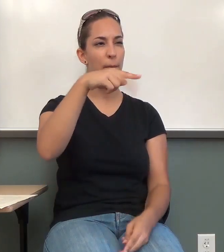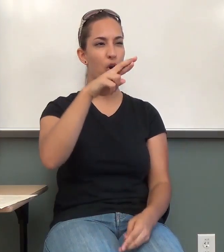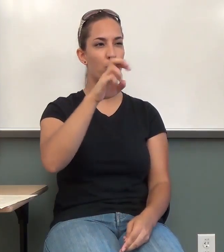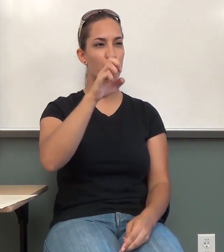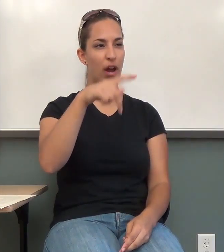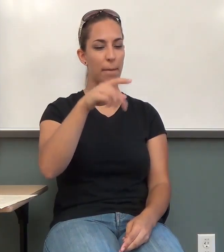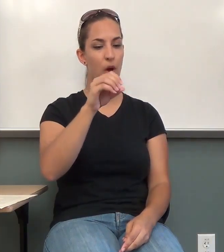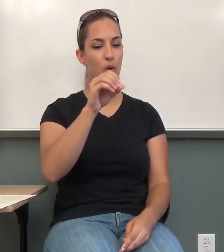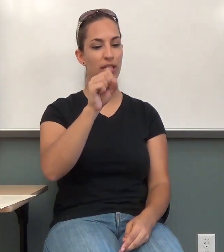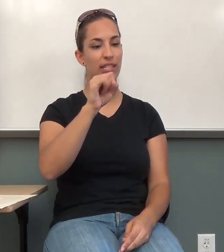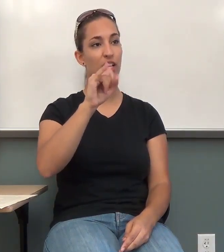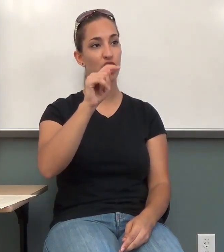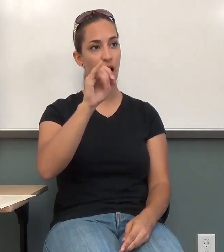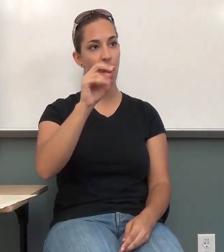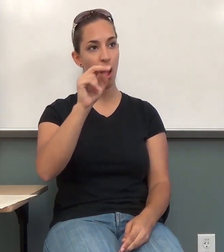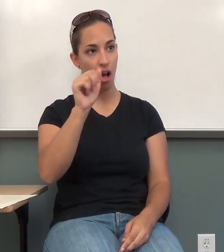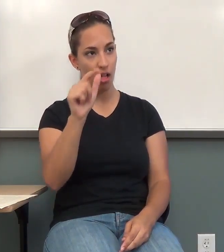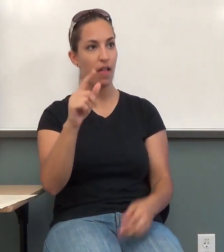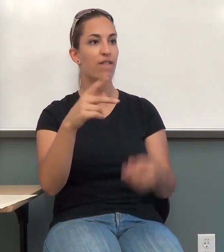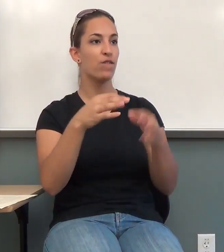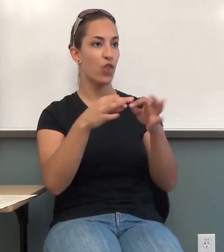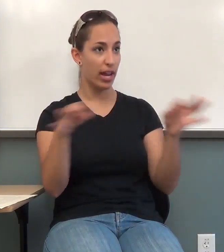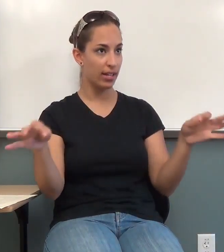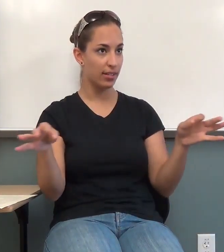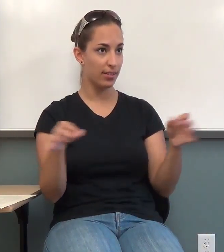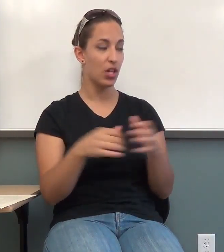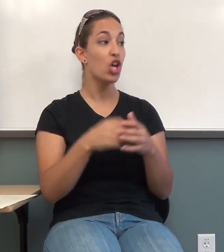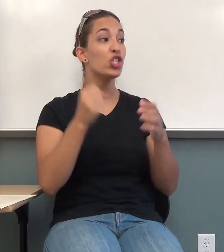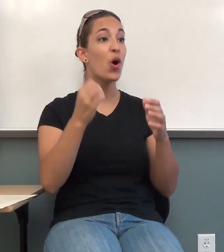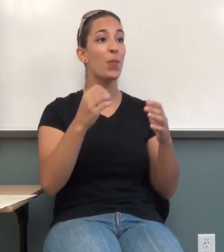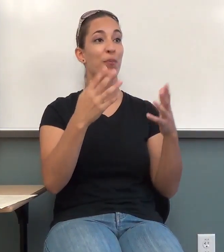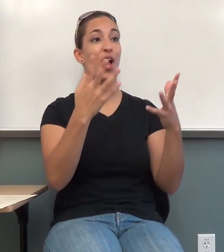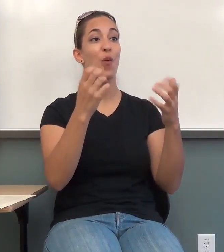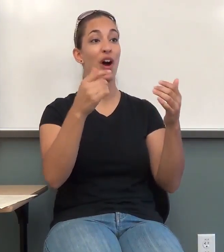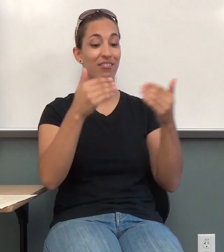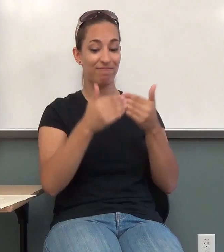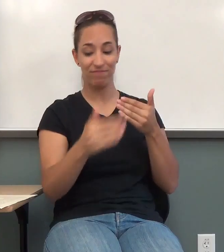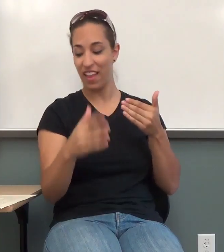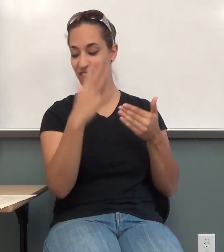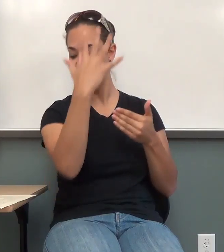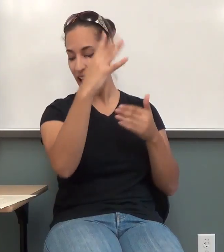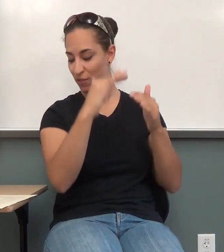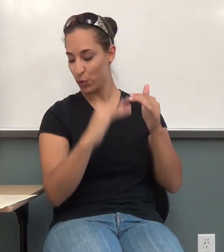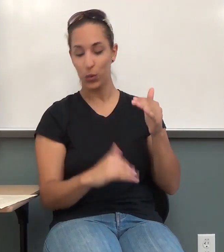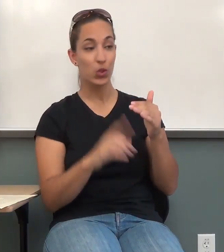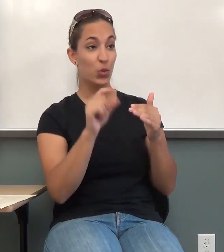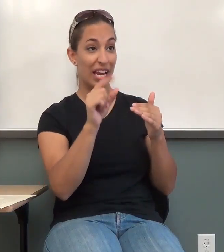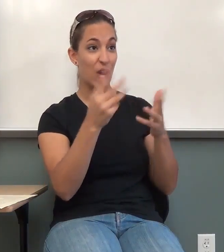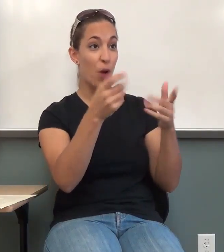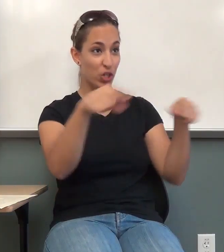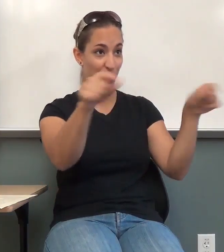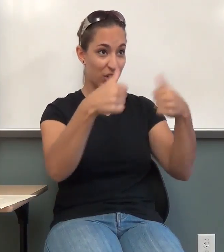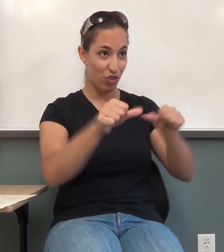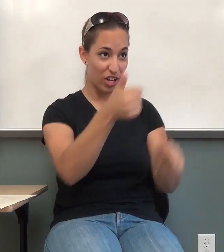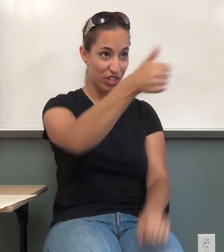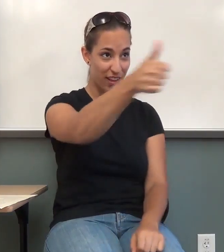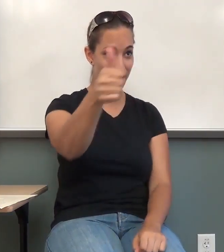Okay, I want you guys to try to figure out 5 through 20. Oh my gosh, that's a lot of them. But you should be able to read them and decide whether they have a subject, verb,